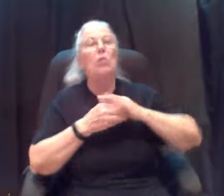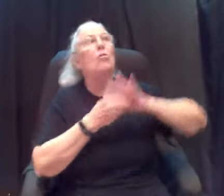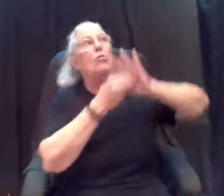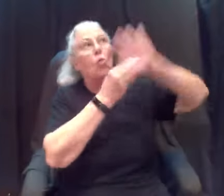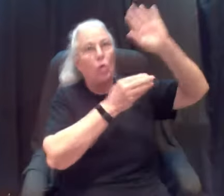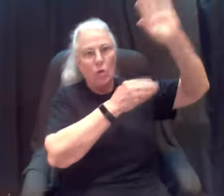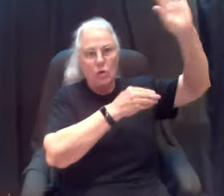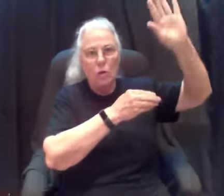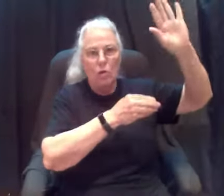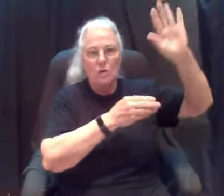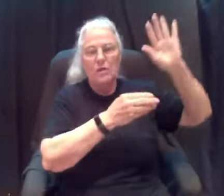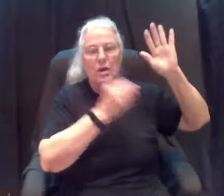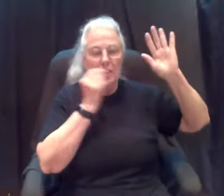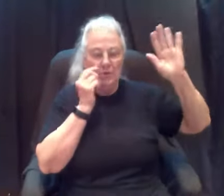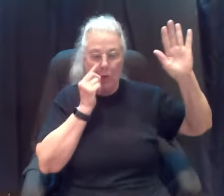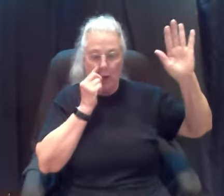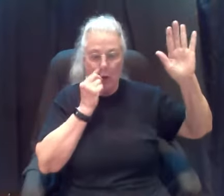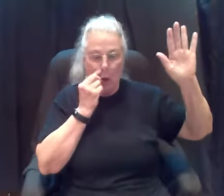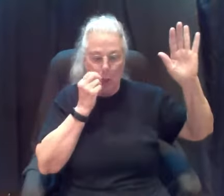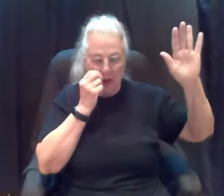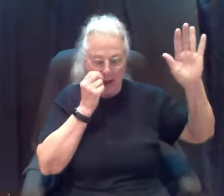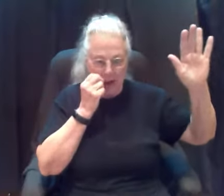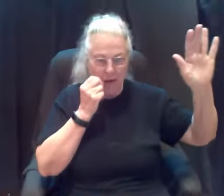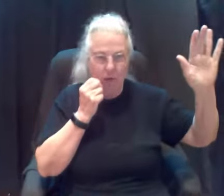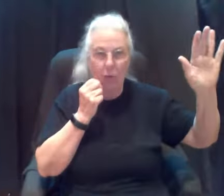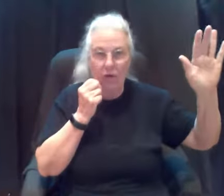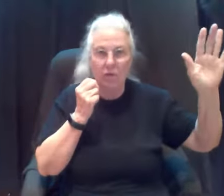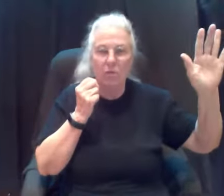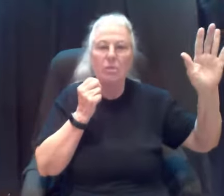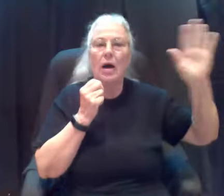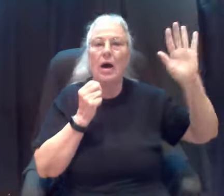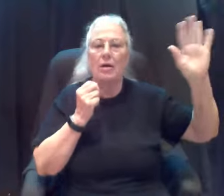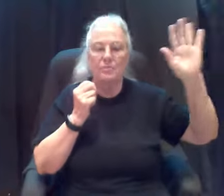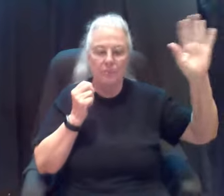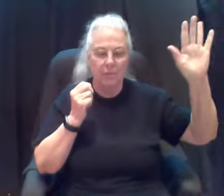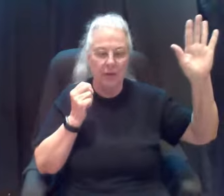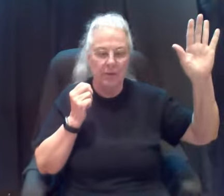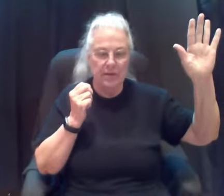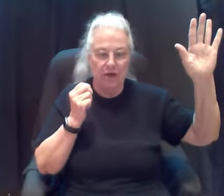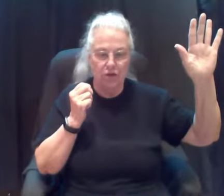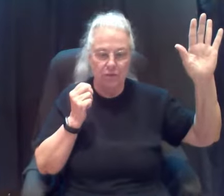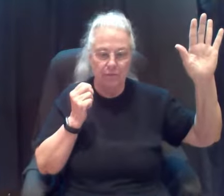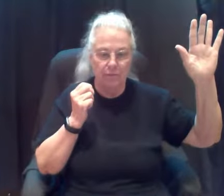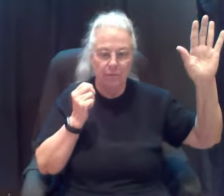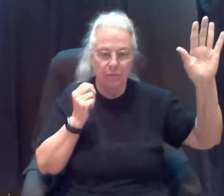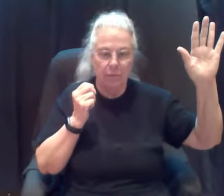own or yours. So open hand with uh, possession.